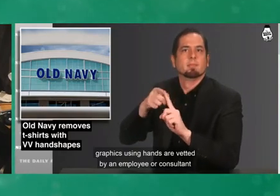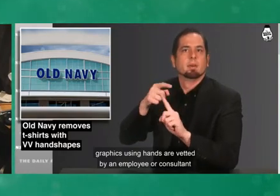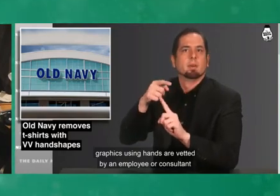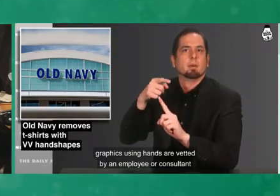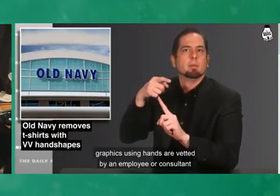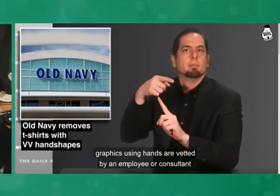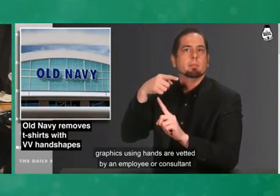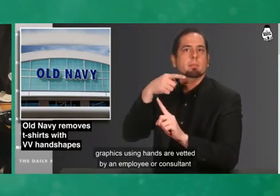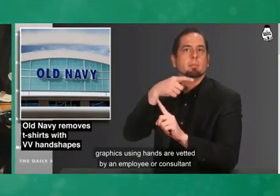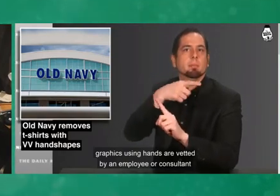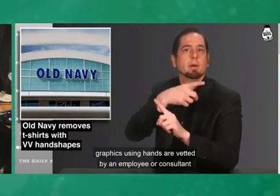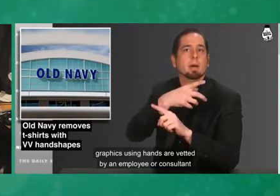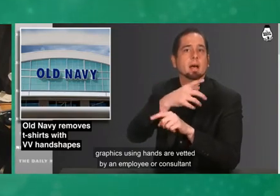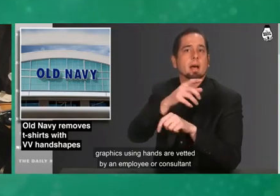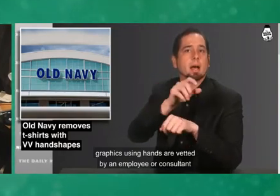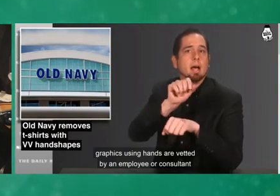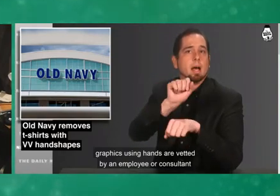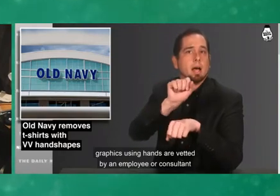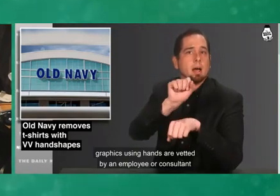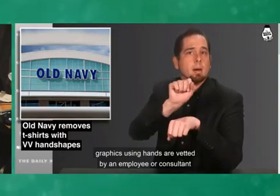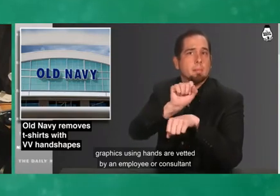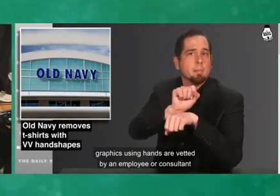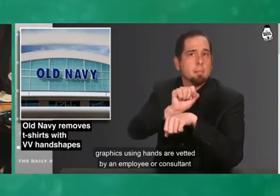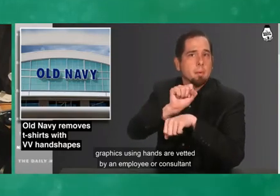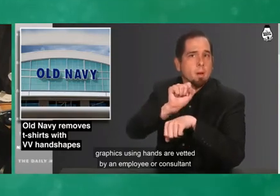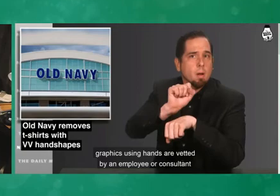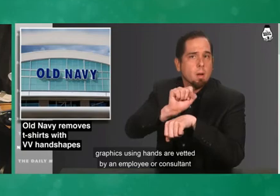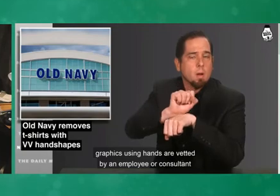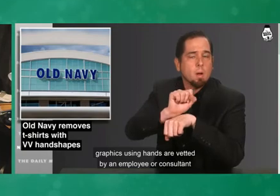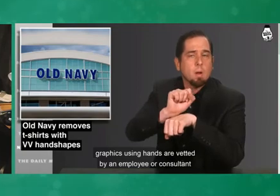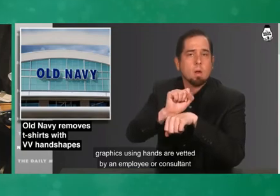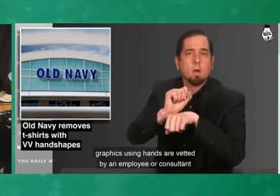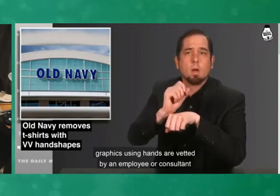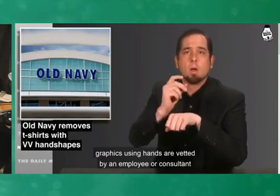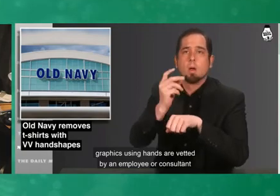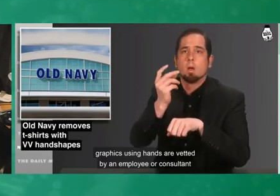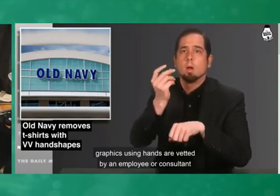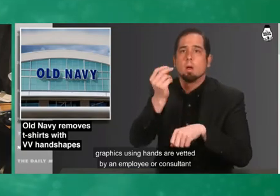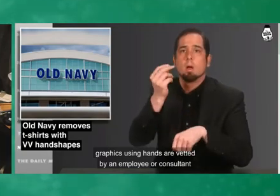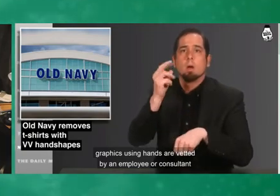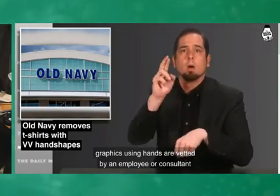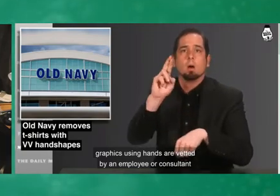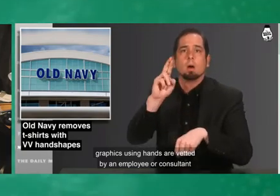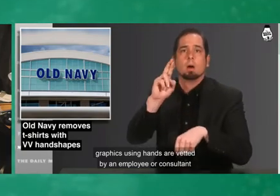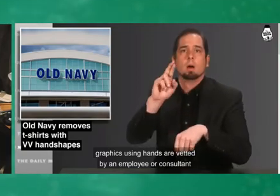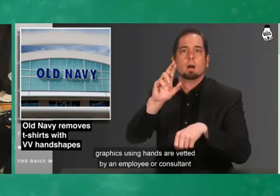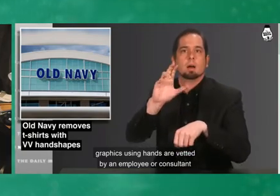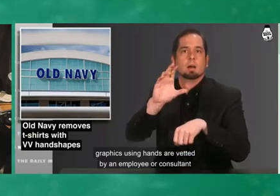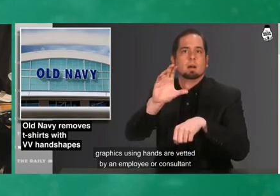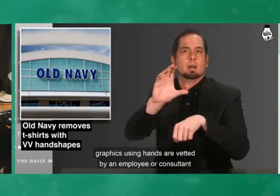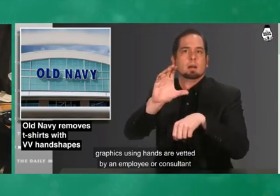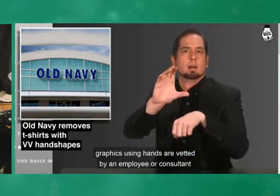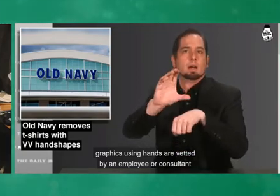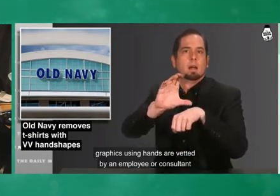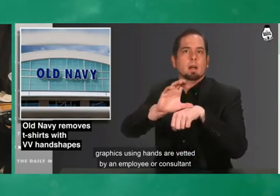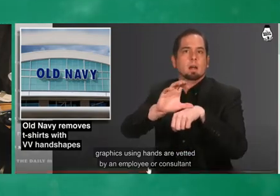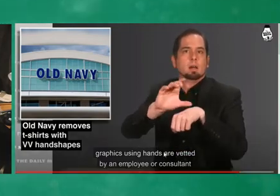doubted, or verified, vetted, that counts too, by working